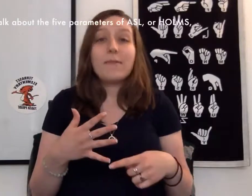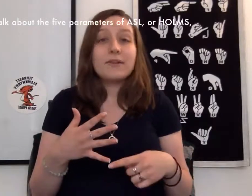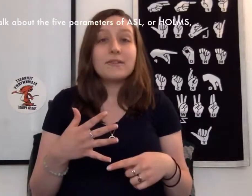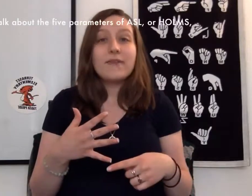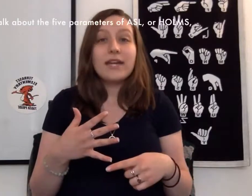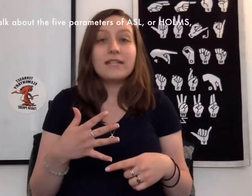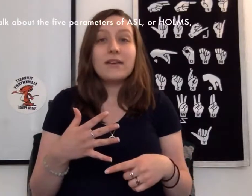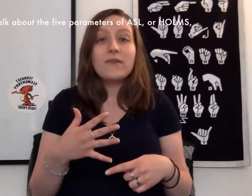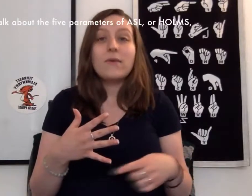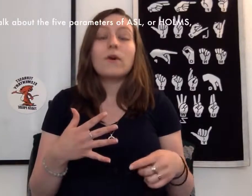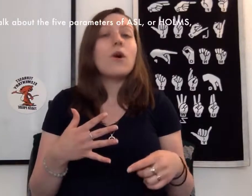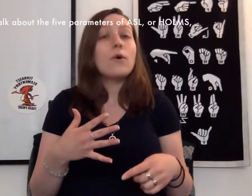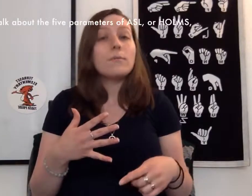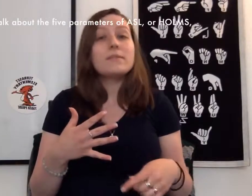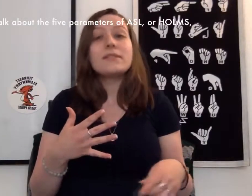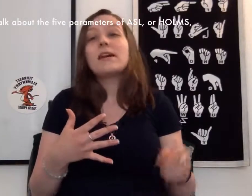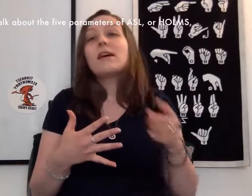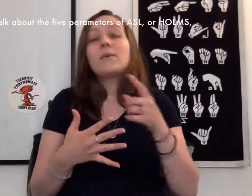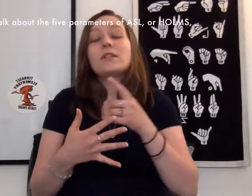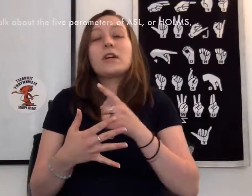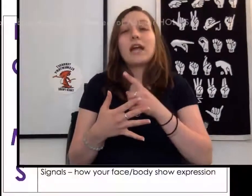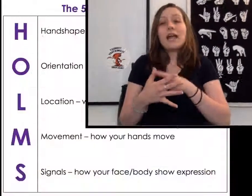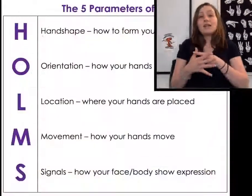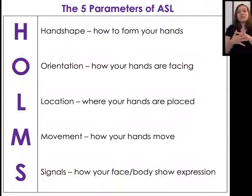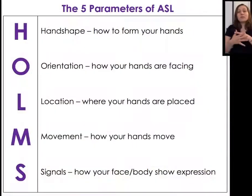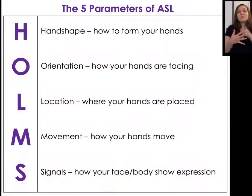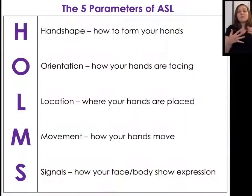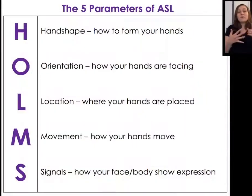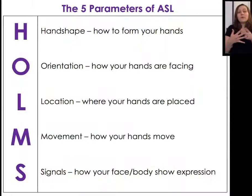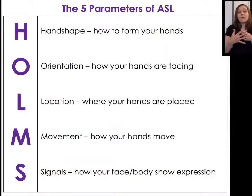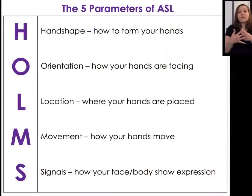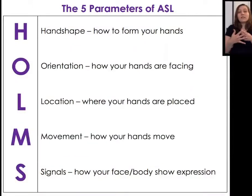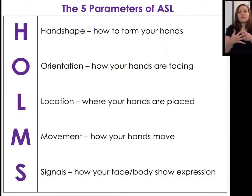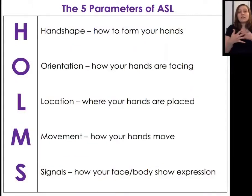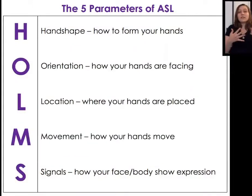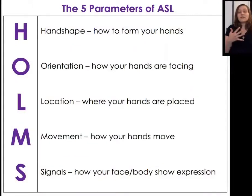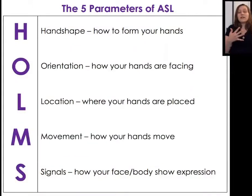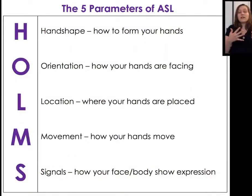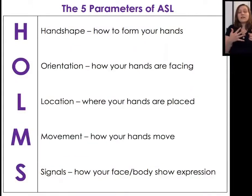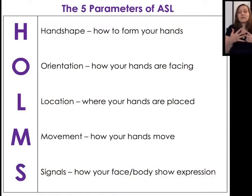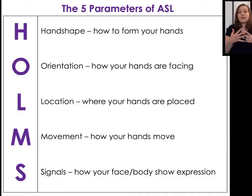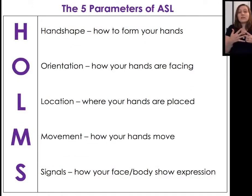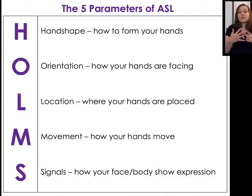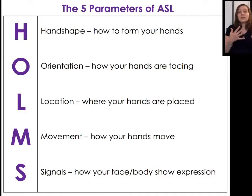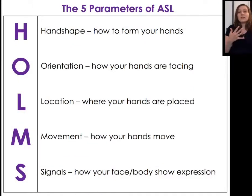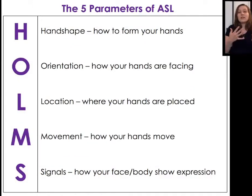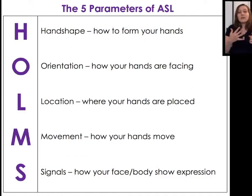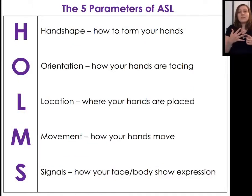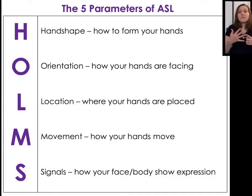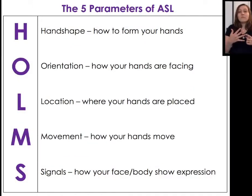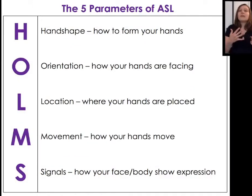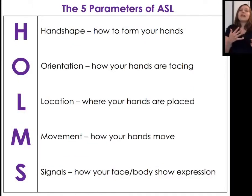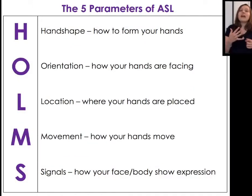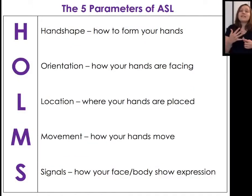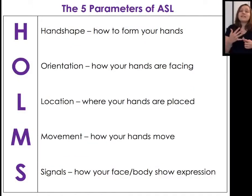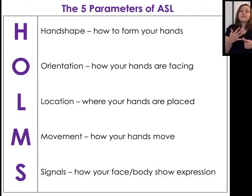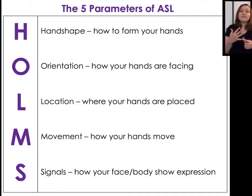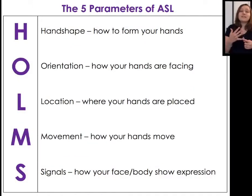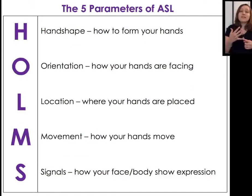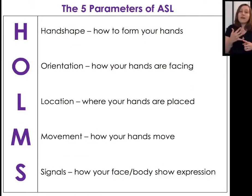of ASL, or HOMES, which are hand shape, orientation, location, movement, and signals if